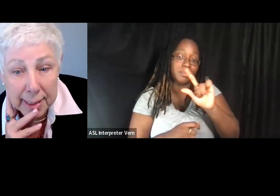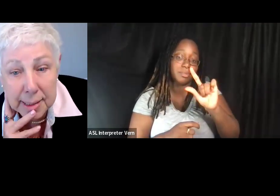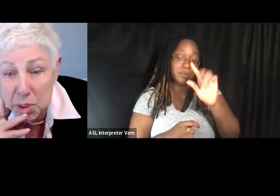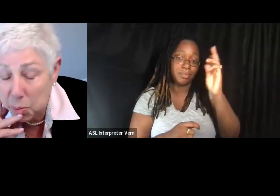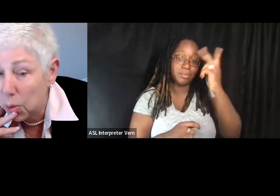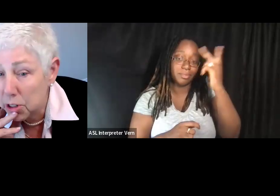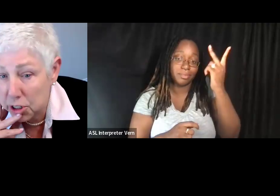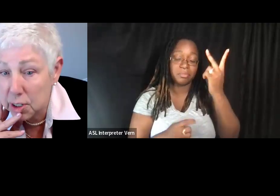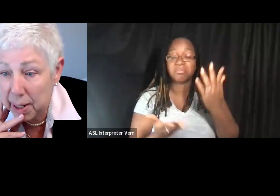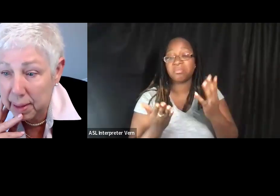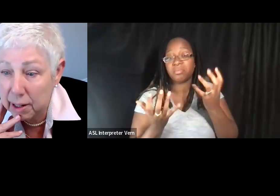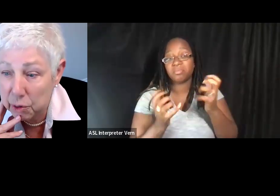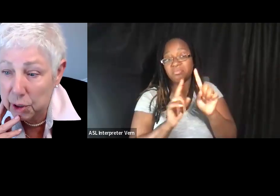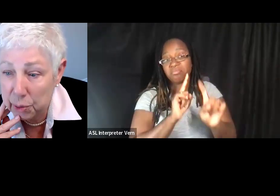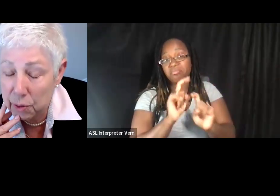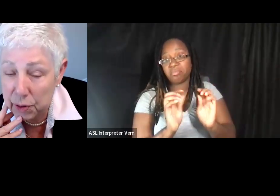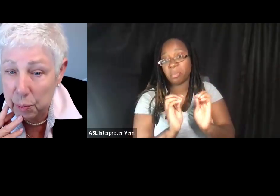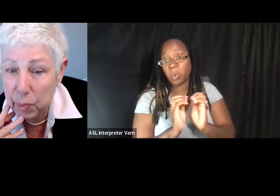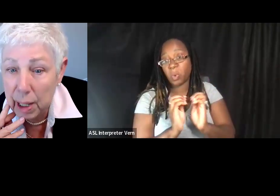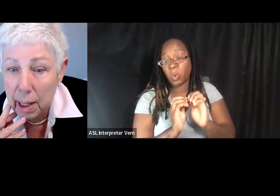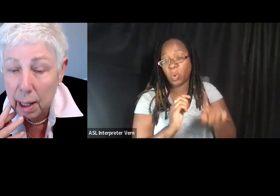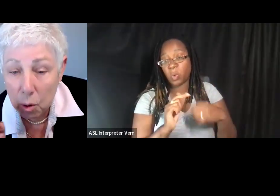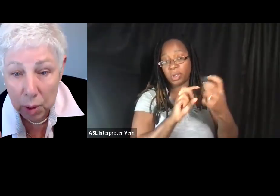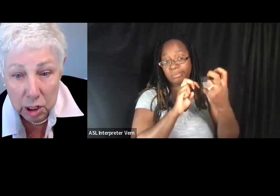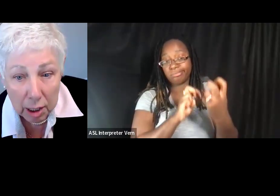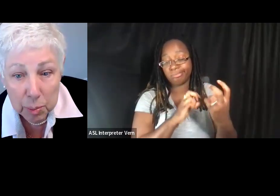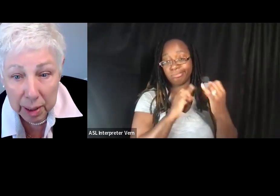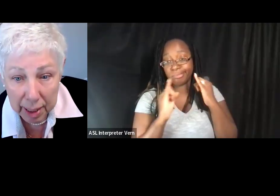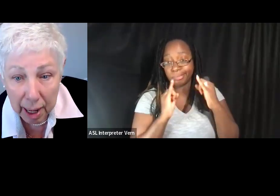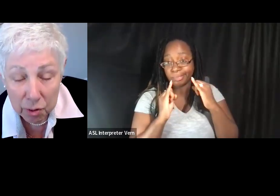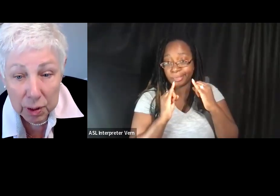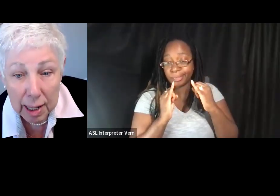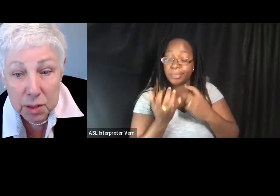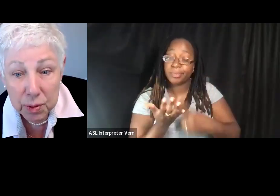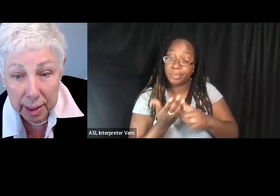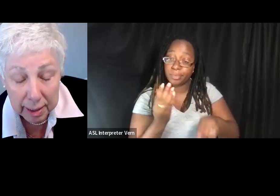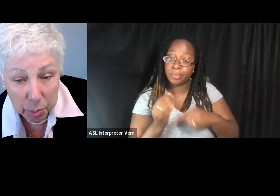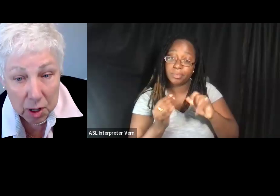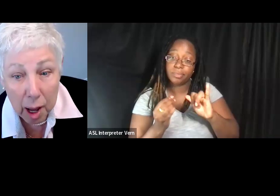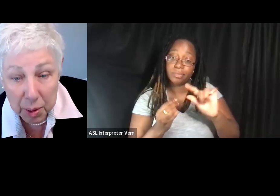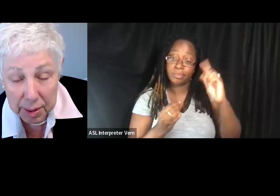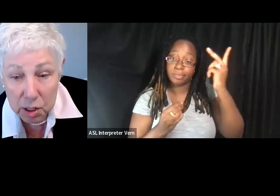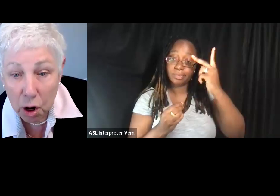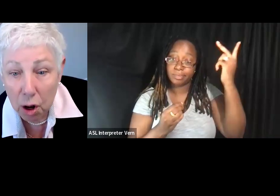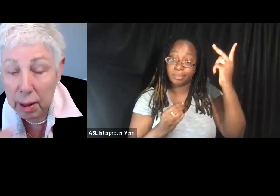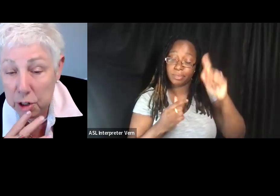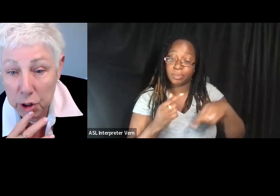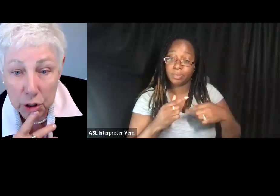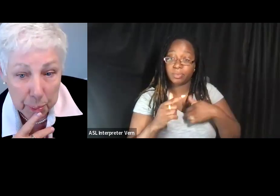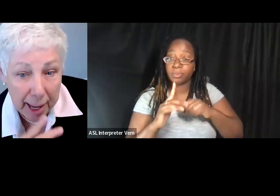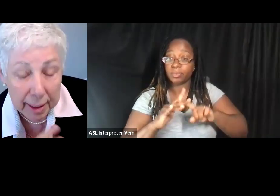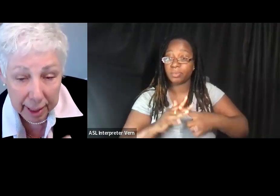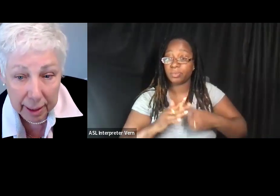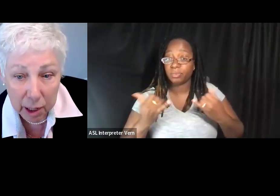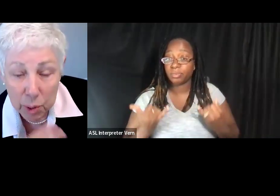want to ask them some questions about that during your interview. We talked about the IL philosophy at the top of this call, and you